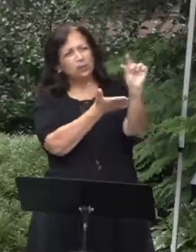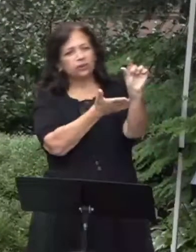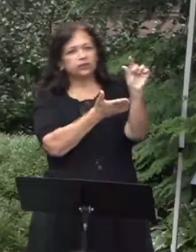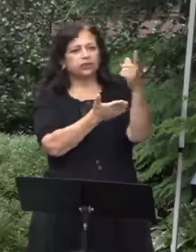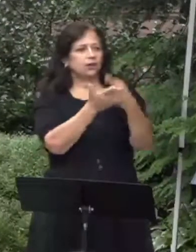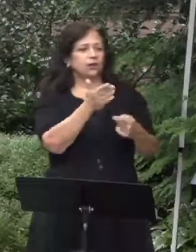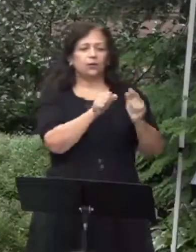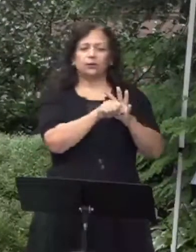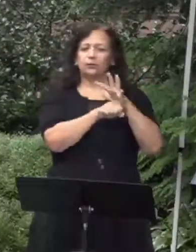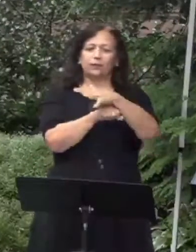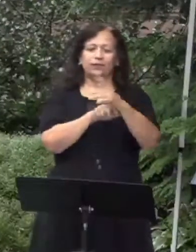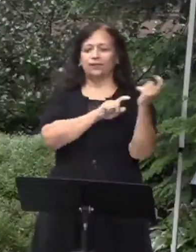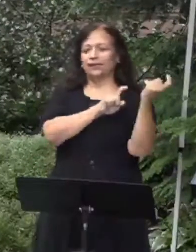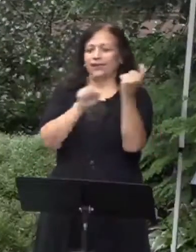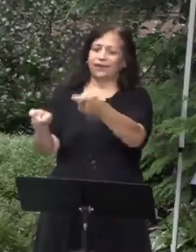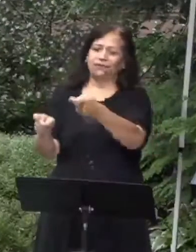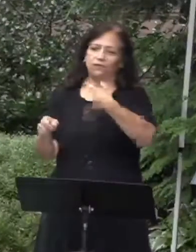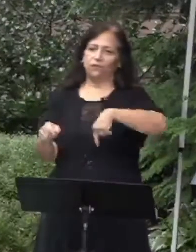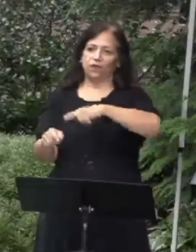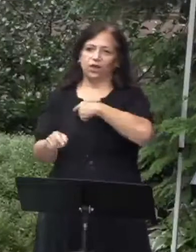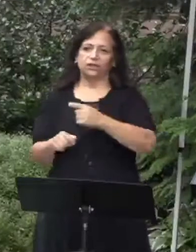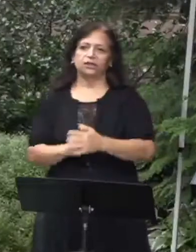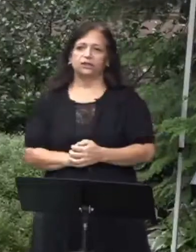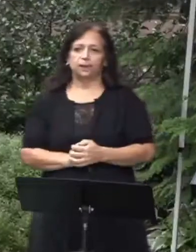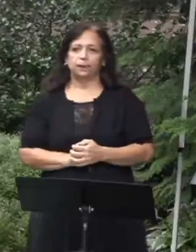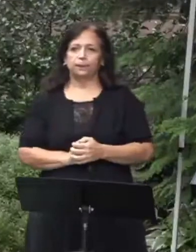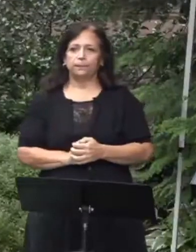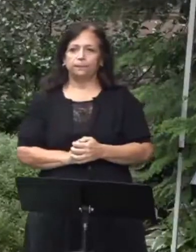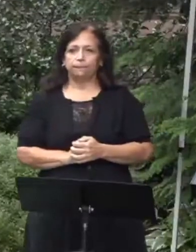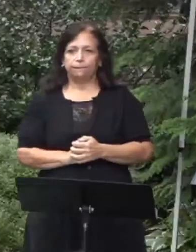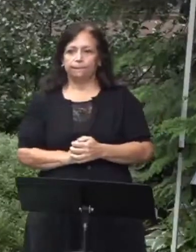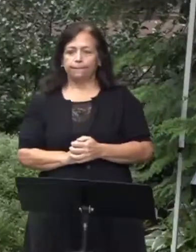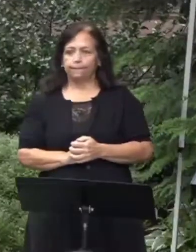of what has been so graciously given to us.